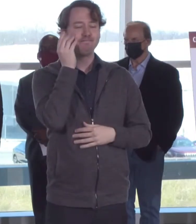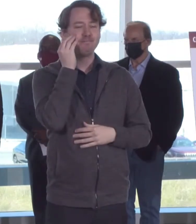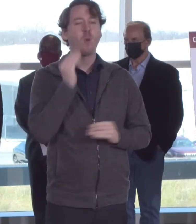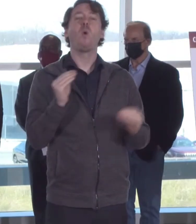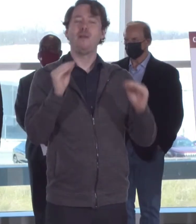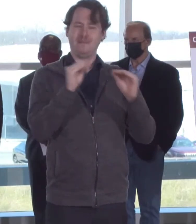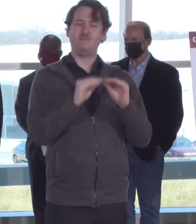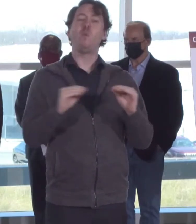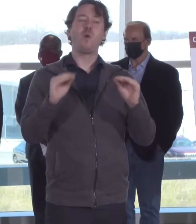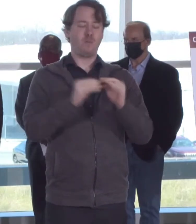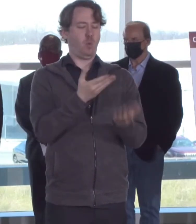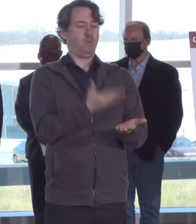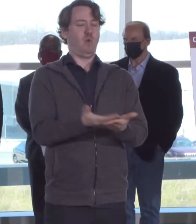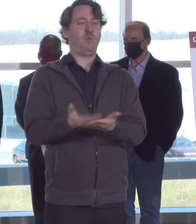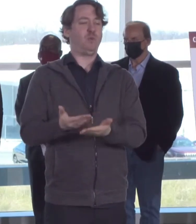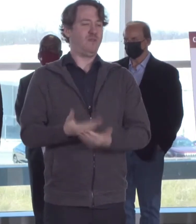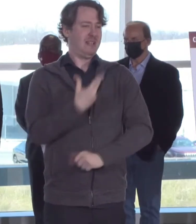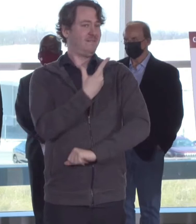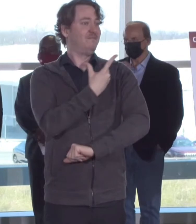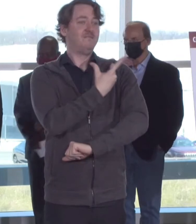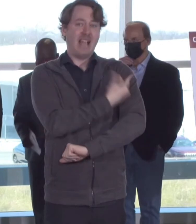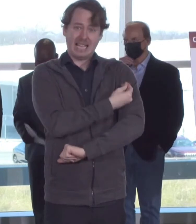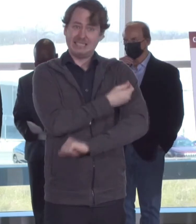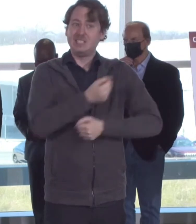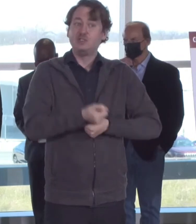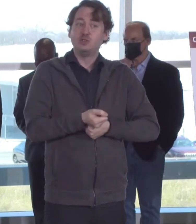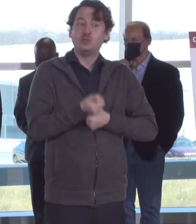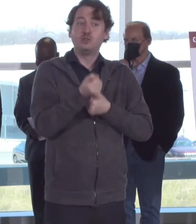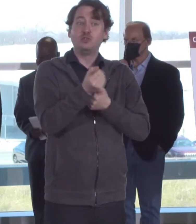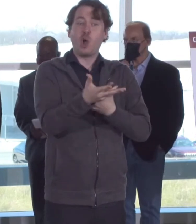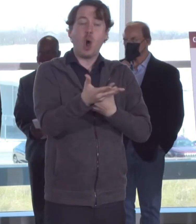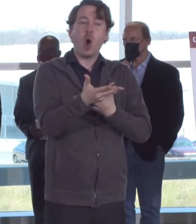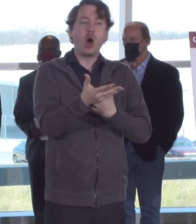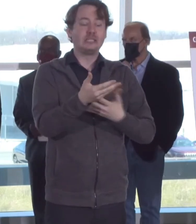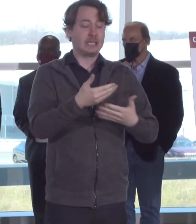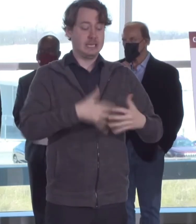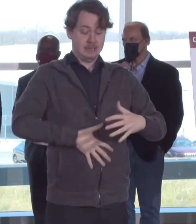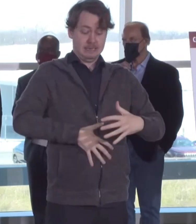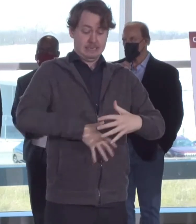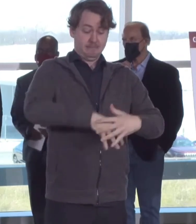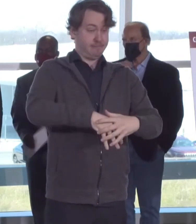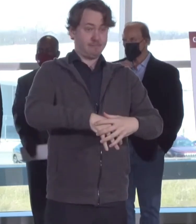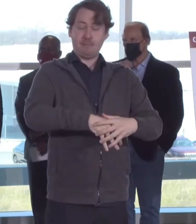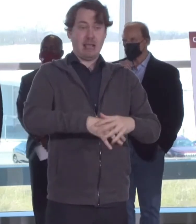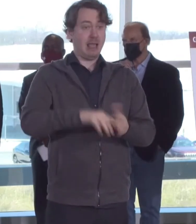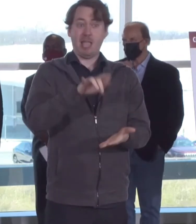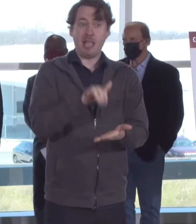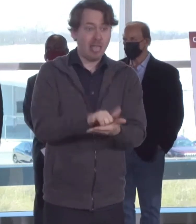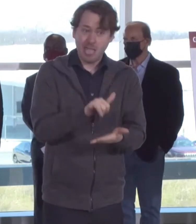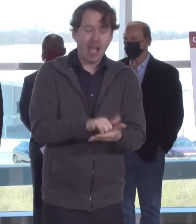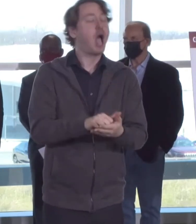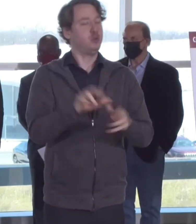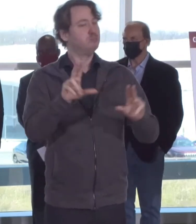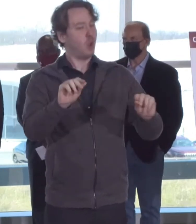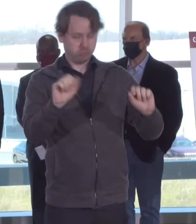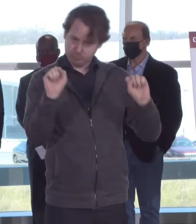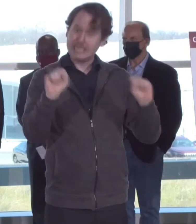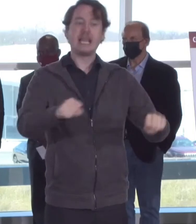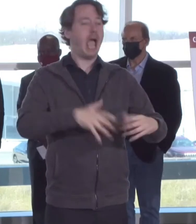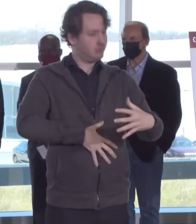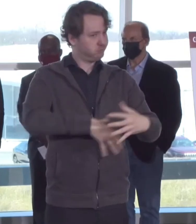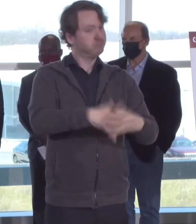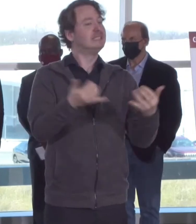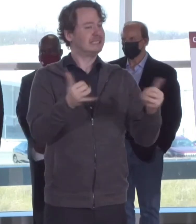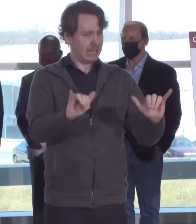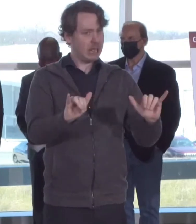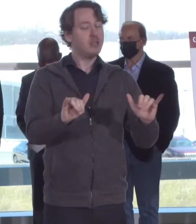and more studies show that the vaccine does not cause infertility. These are studies in couples that are trying to conceive. And